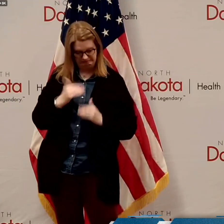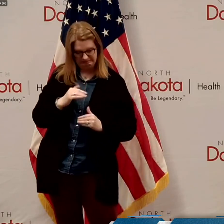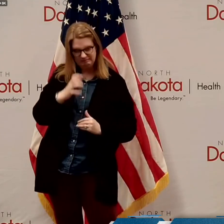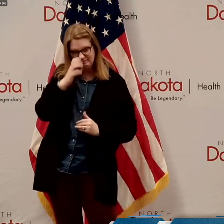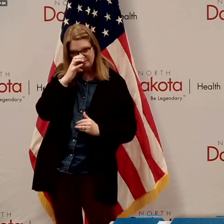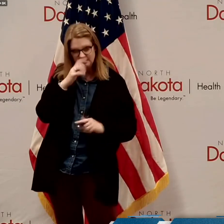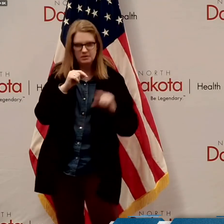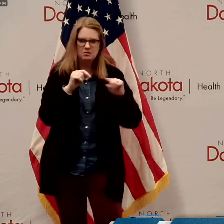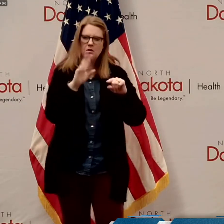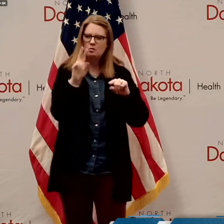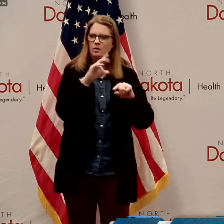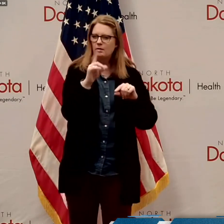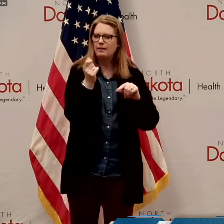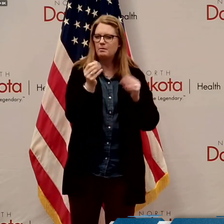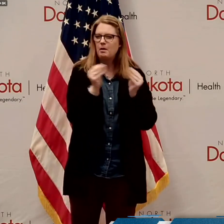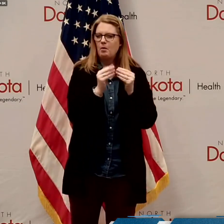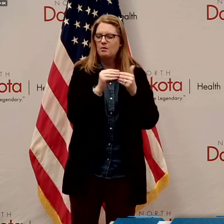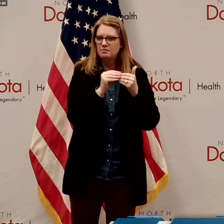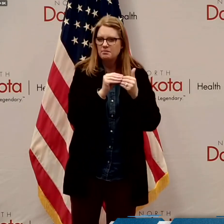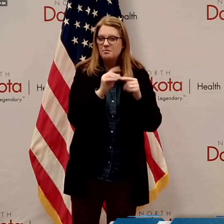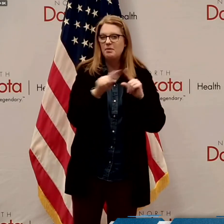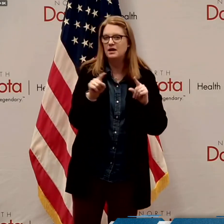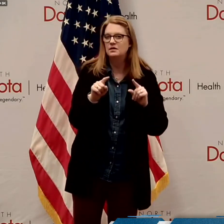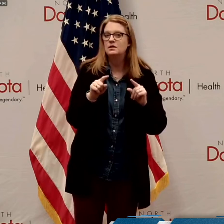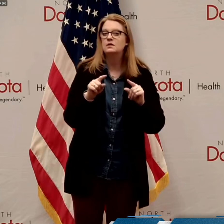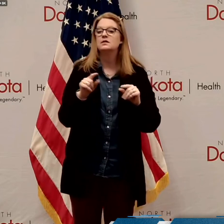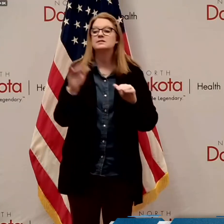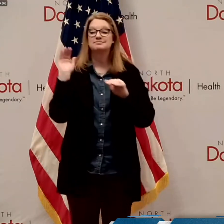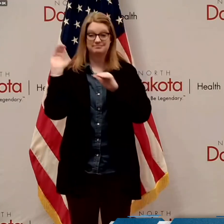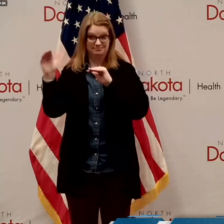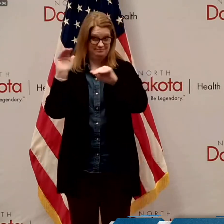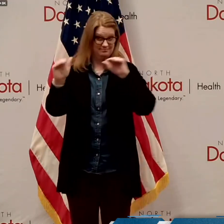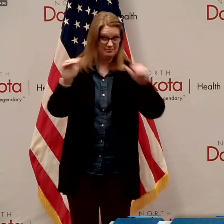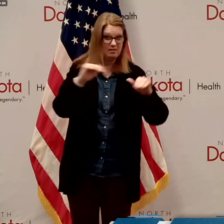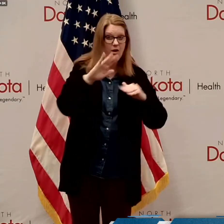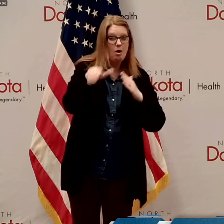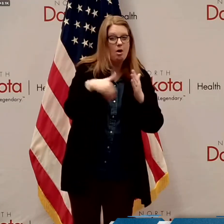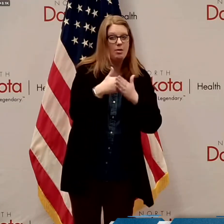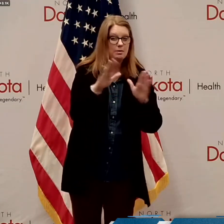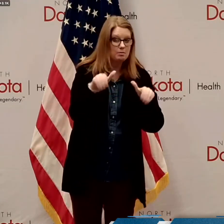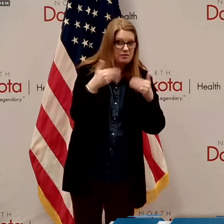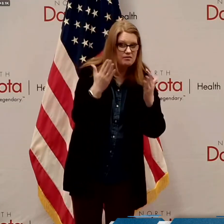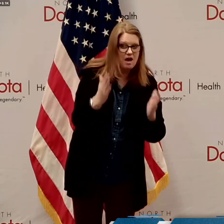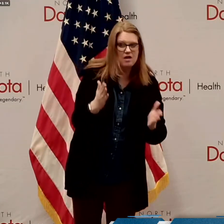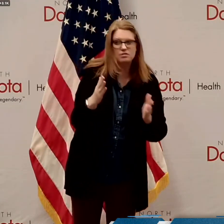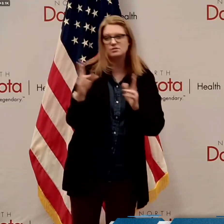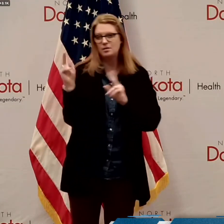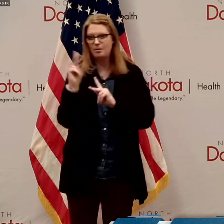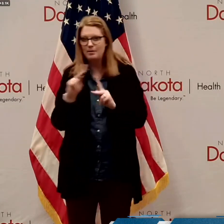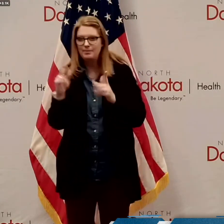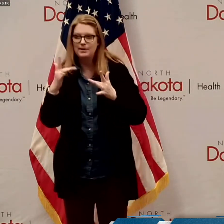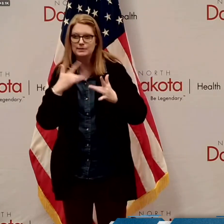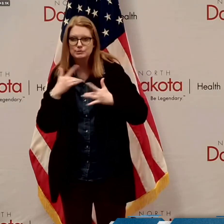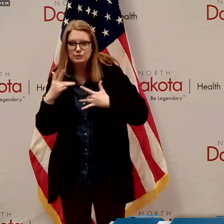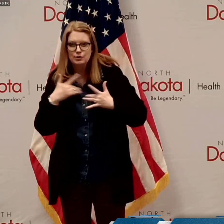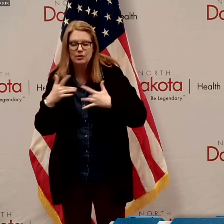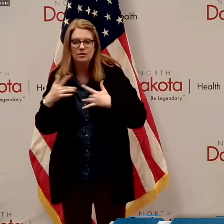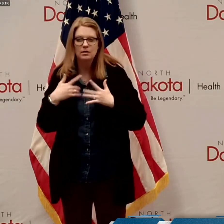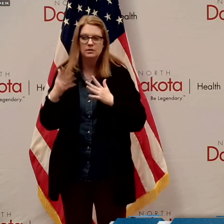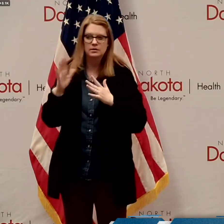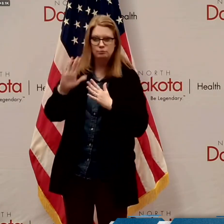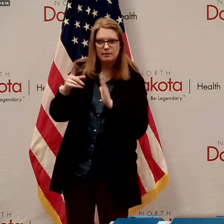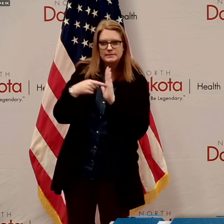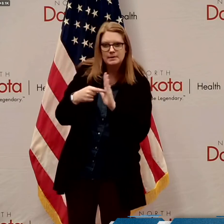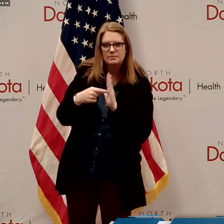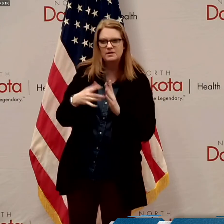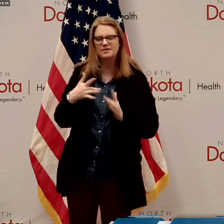than North Dakota. We want to make sure, again, that all the providers and anybody out there who's concerned about the symptoms they have